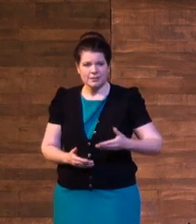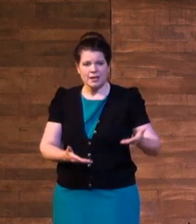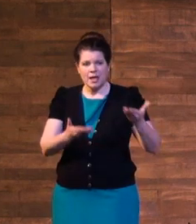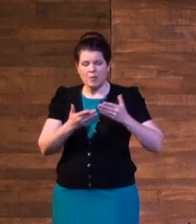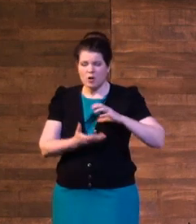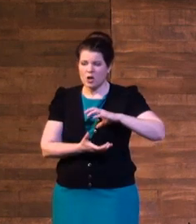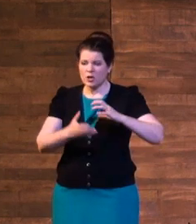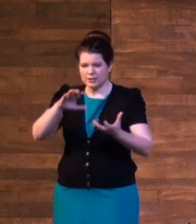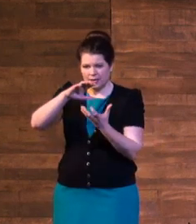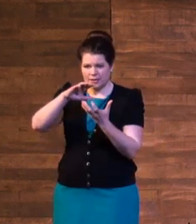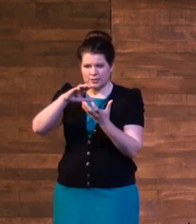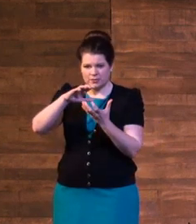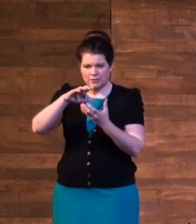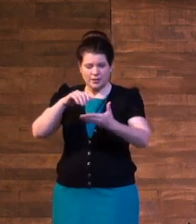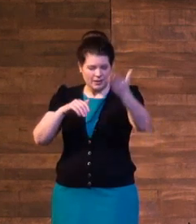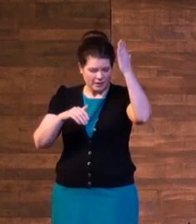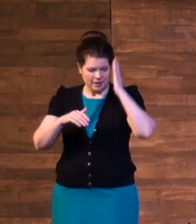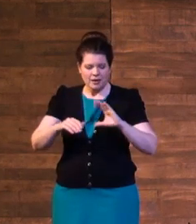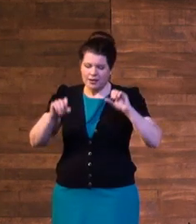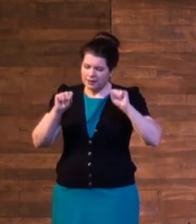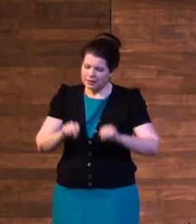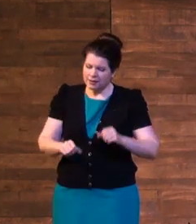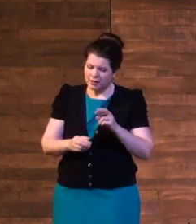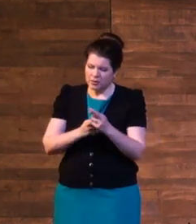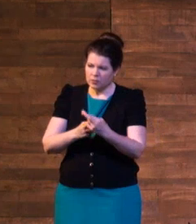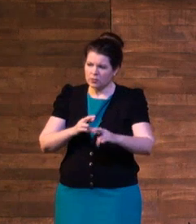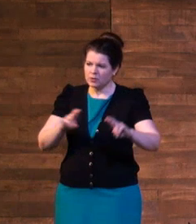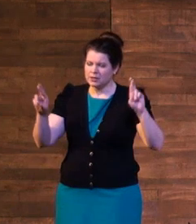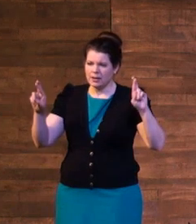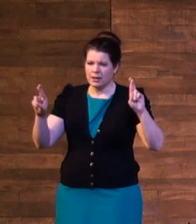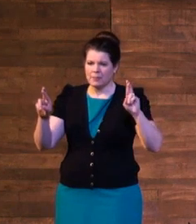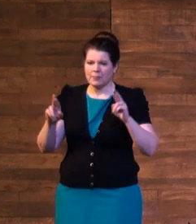that he can redeem it, but we need a king.